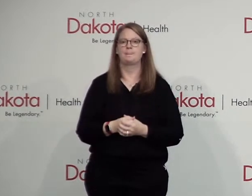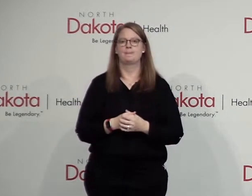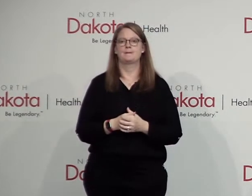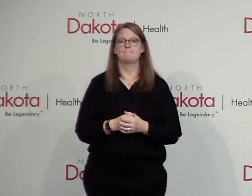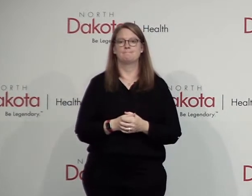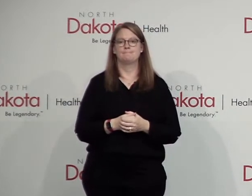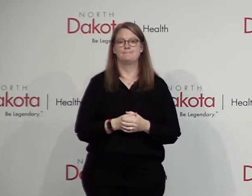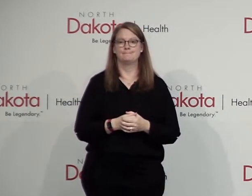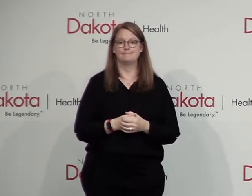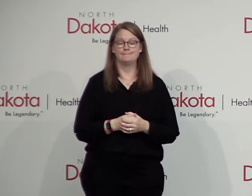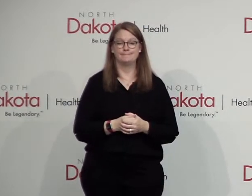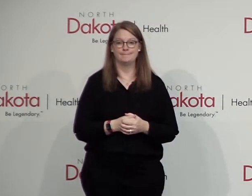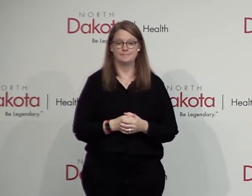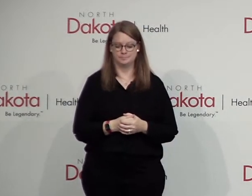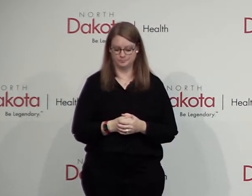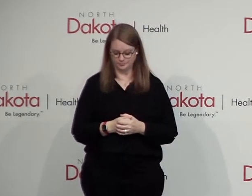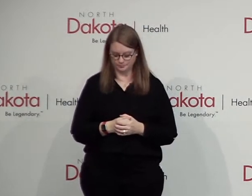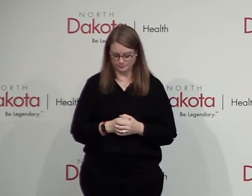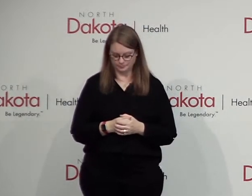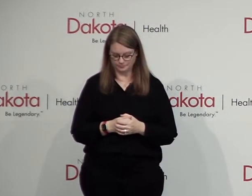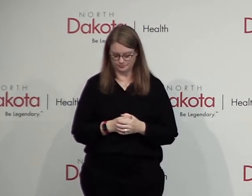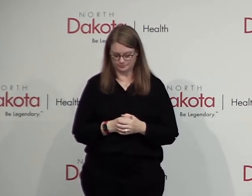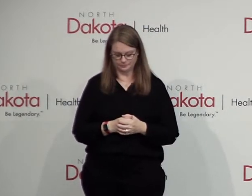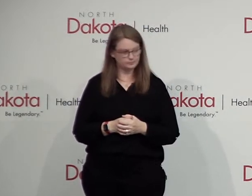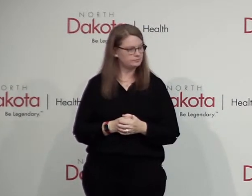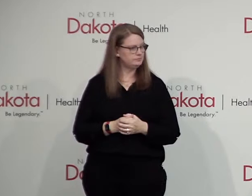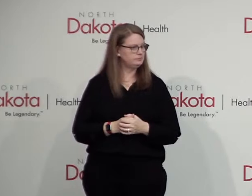We have